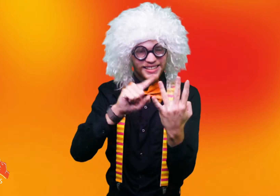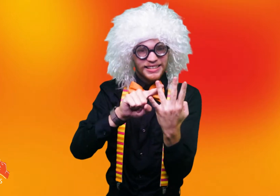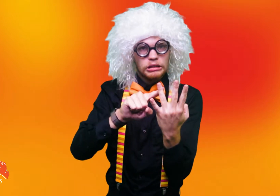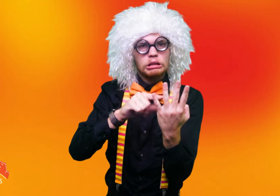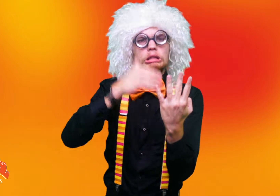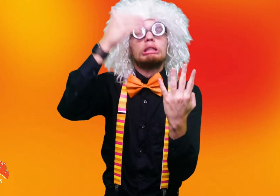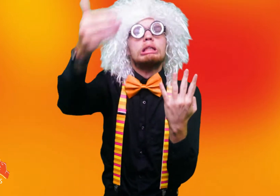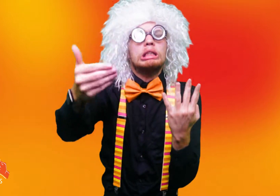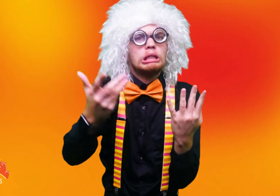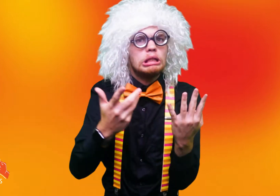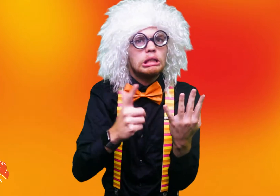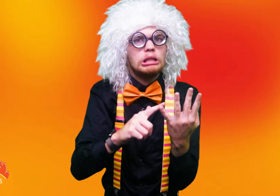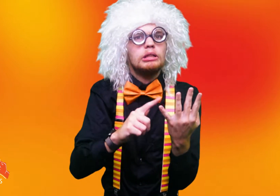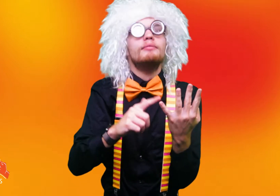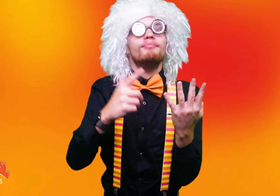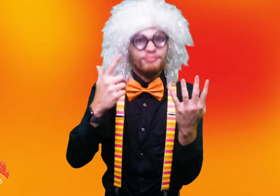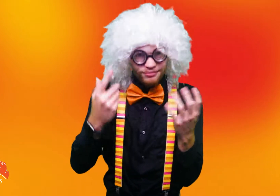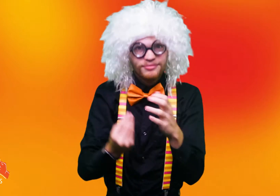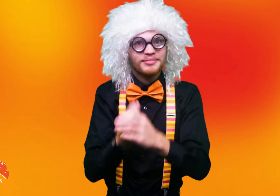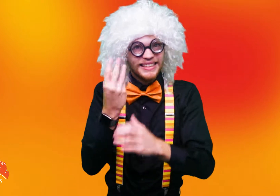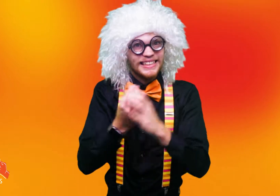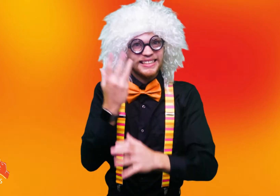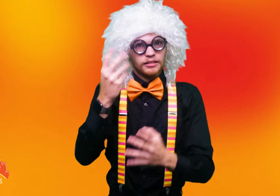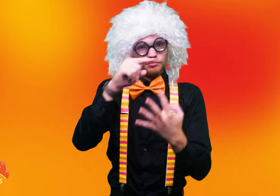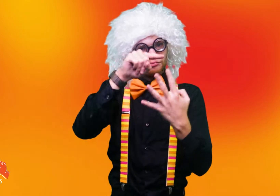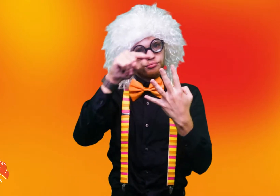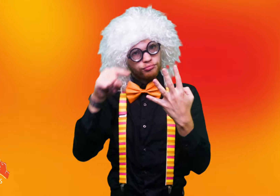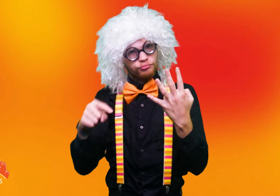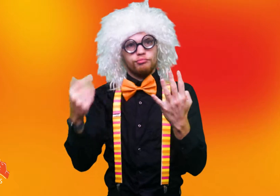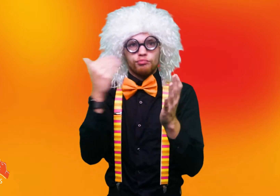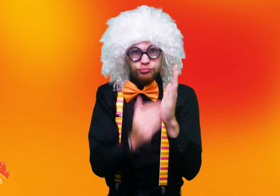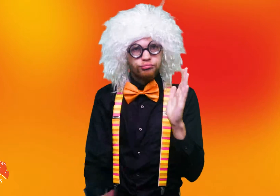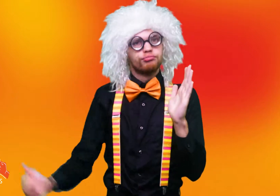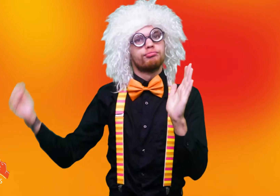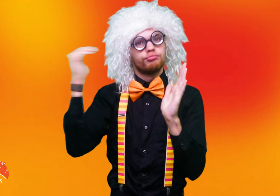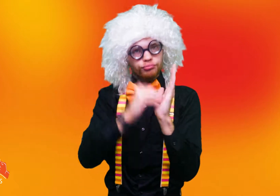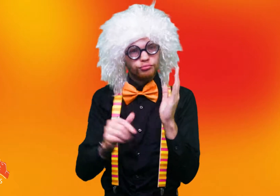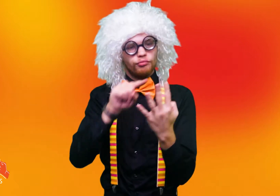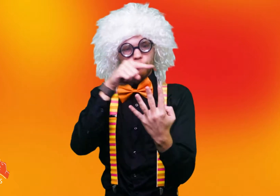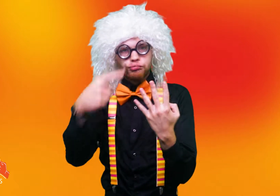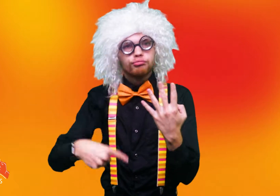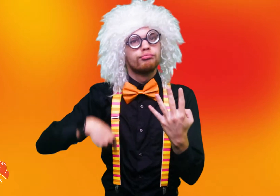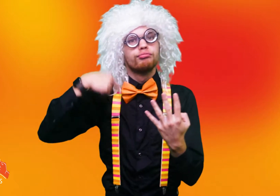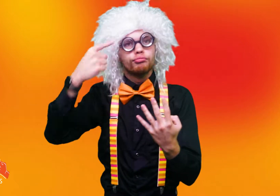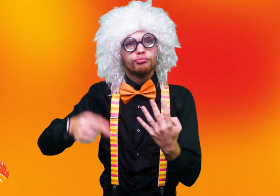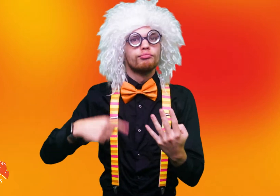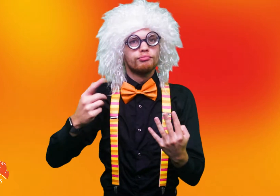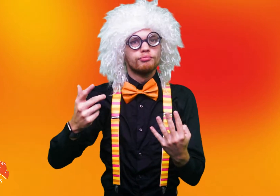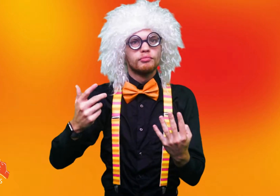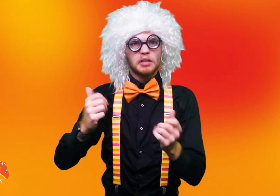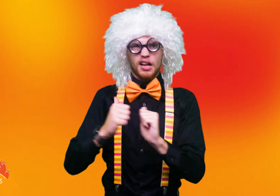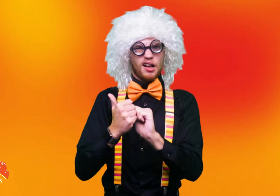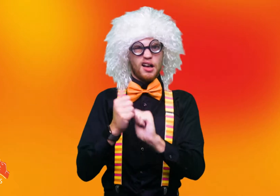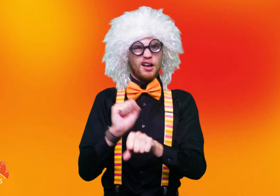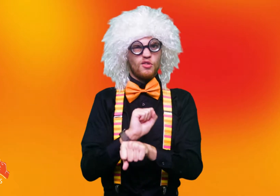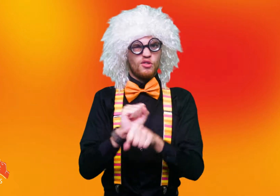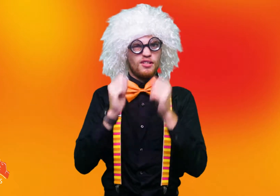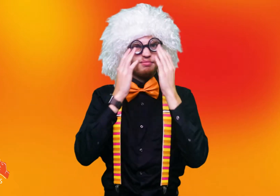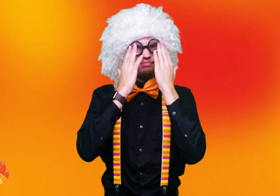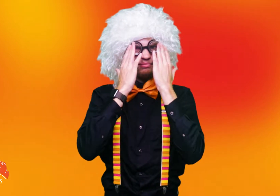then spring. Right. These seasons repeat in a continuous cycle. How does